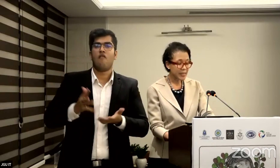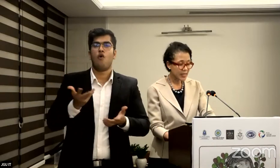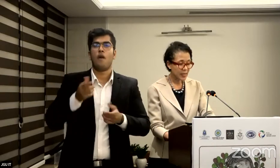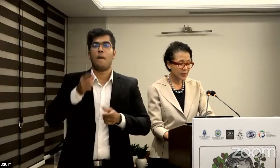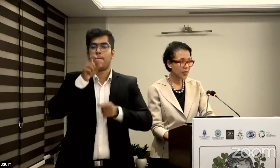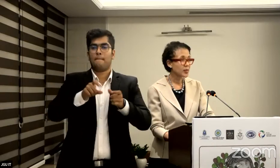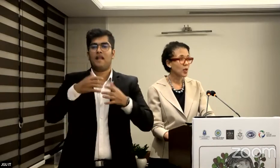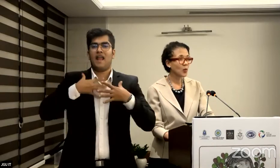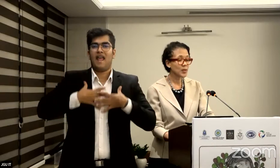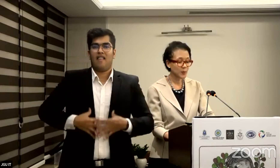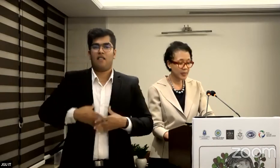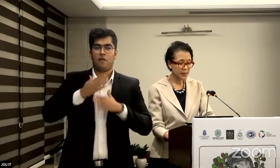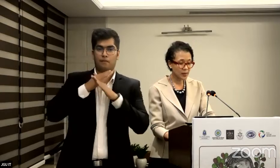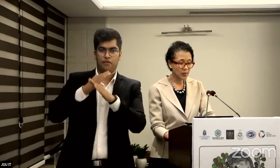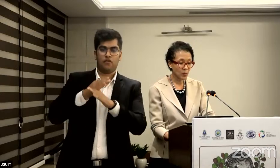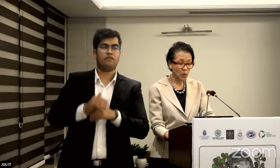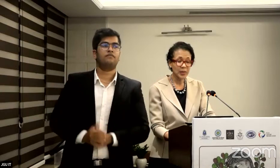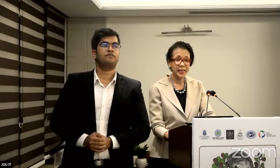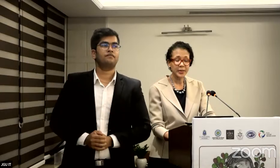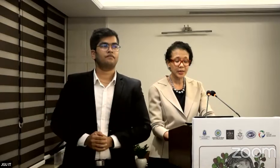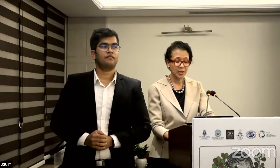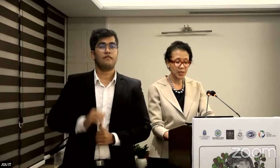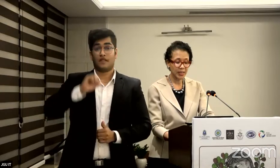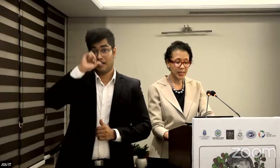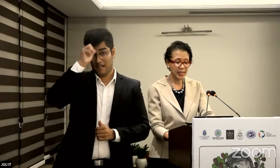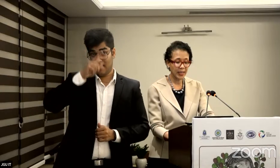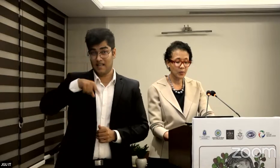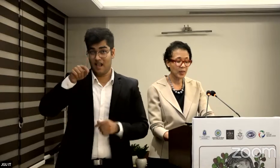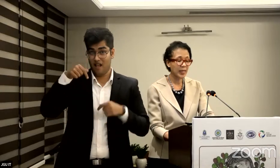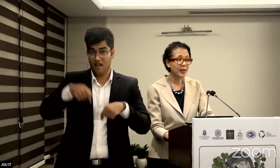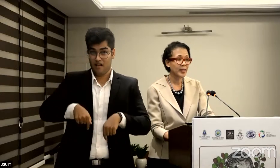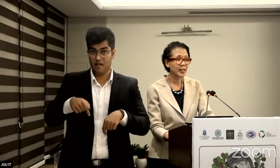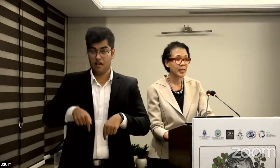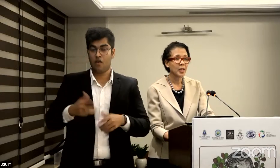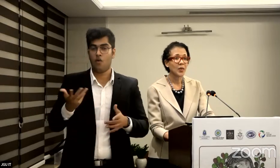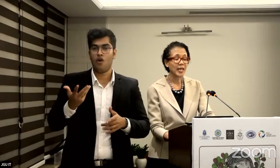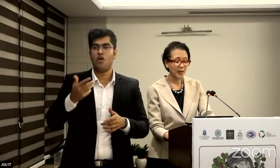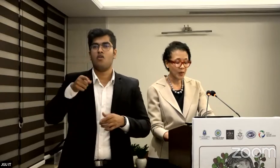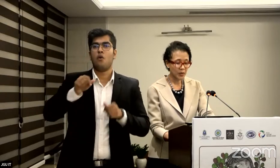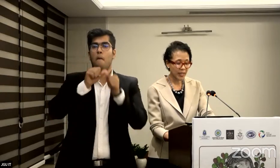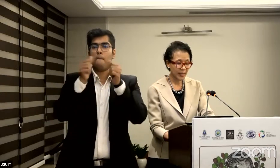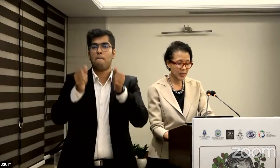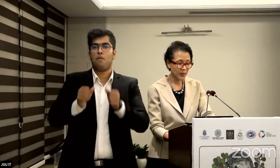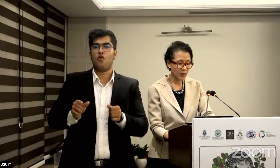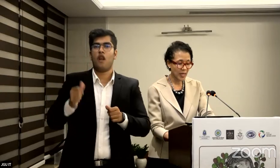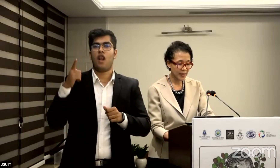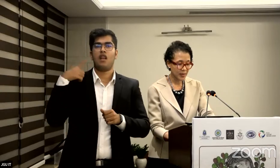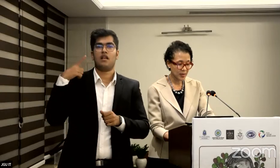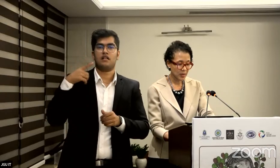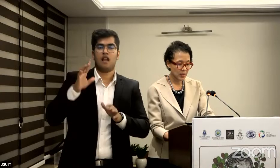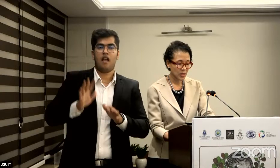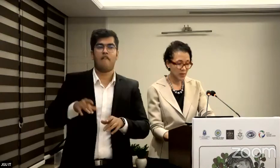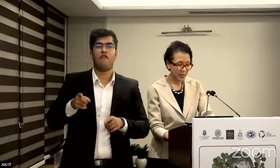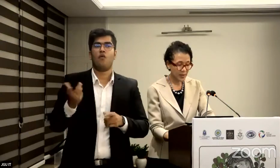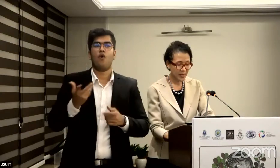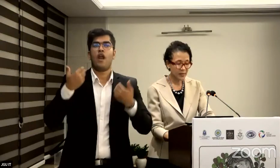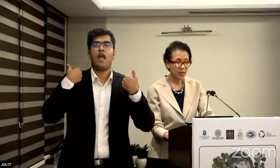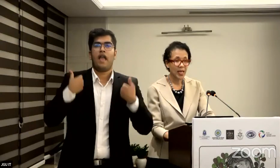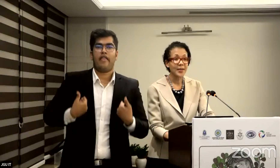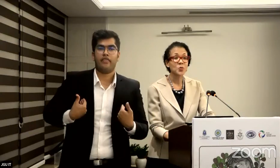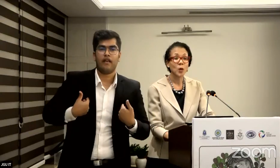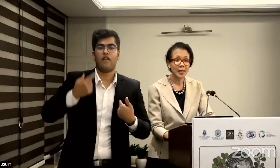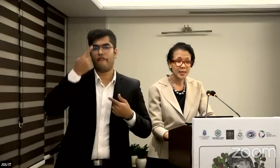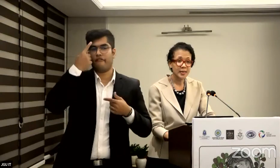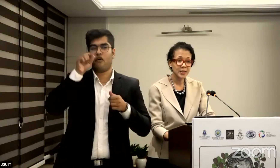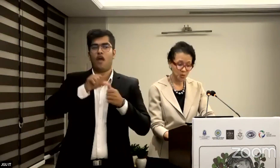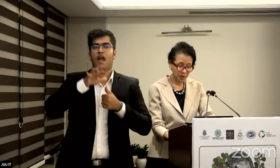And India has always been a moral leader in articulating with clarity the ethical case for access to medicine,